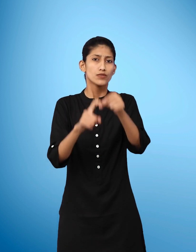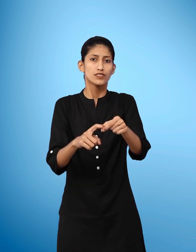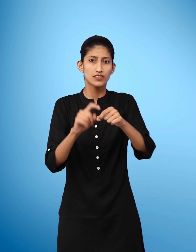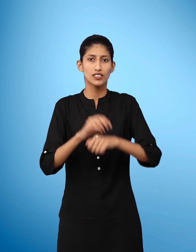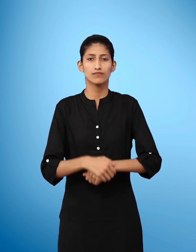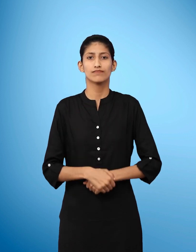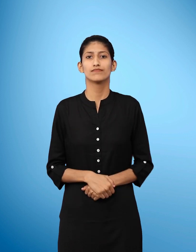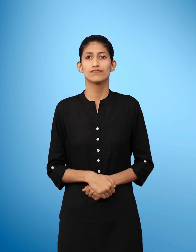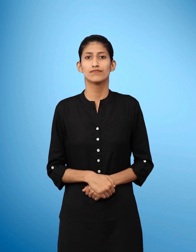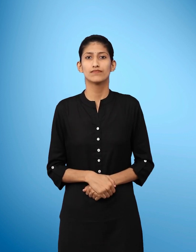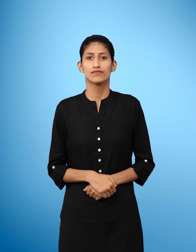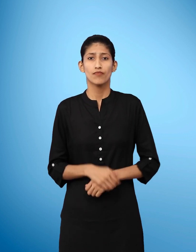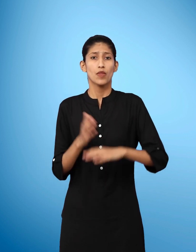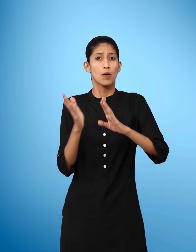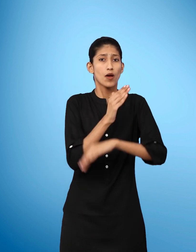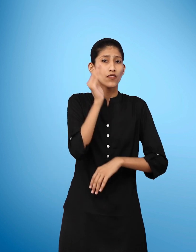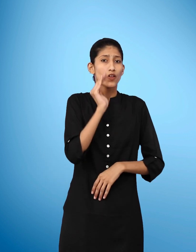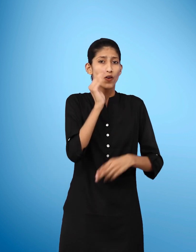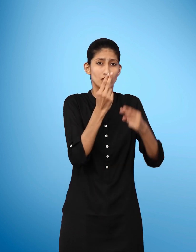And other rare and rich imports.